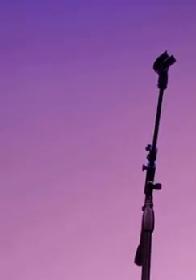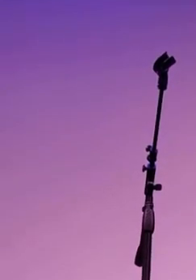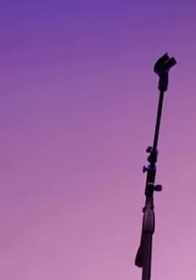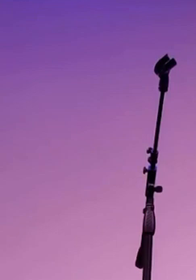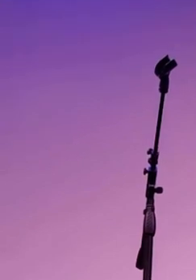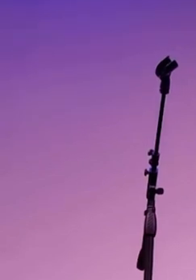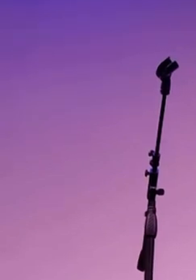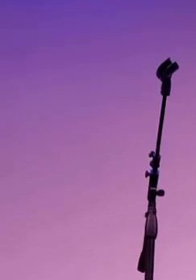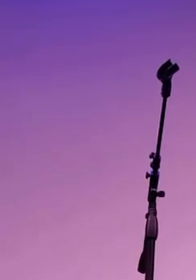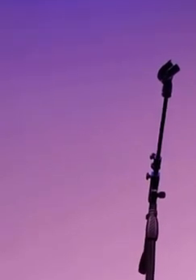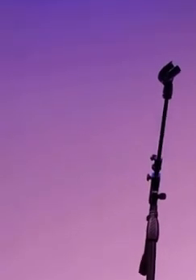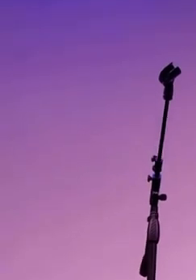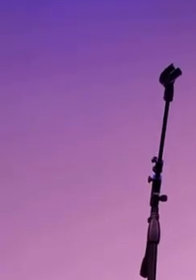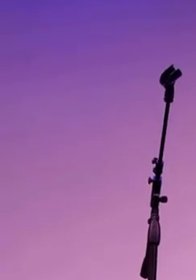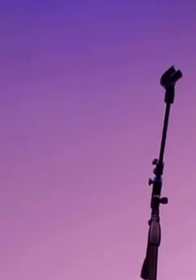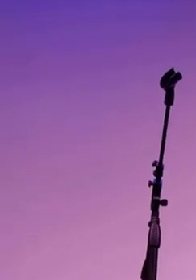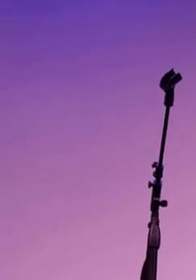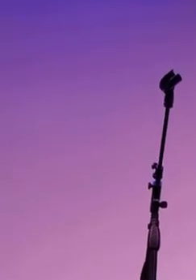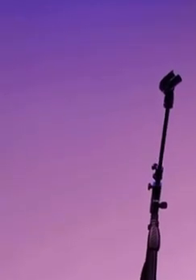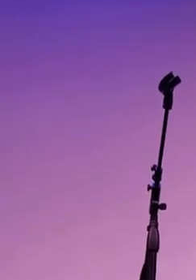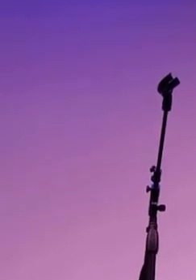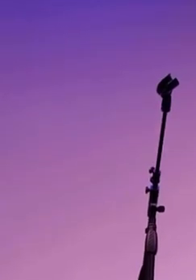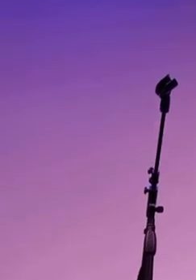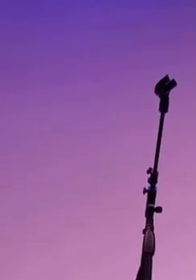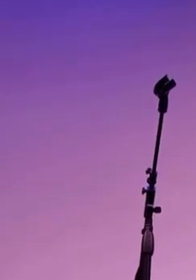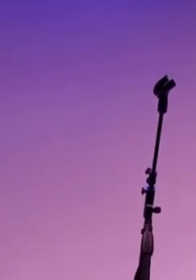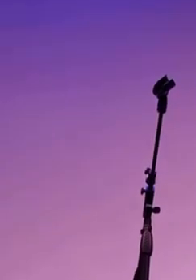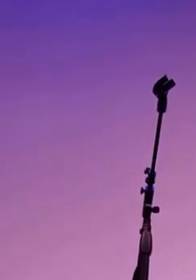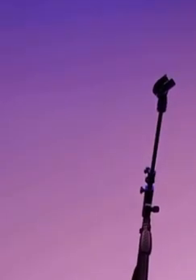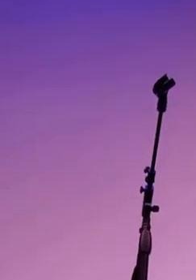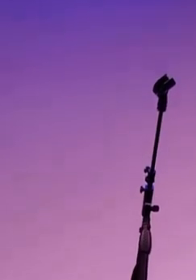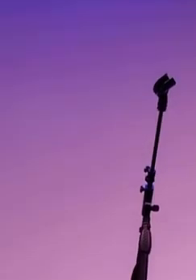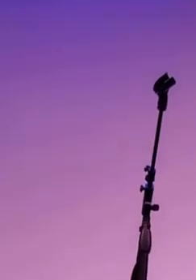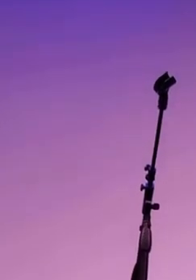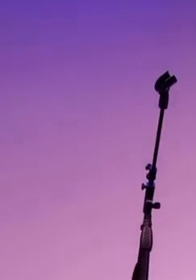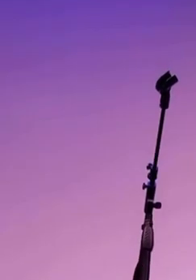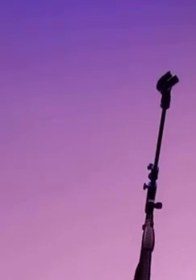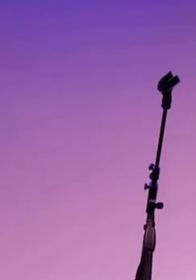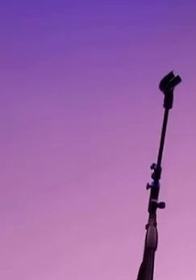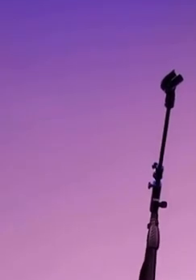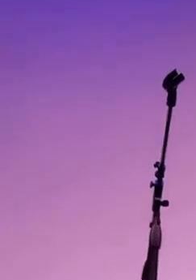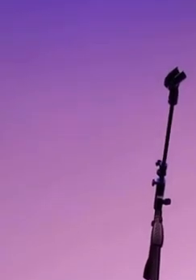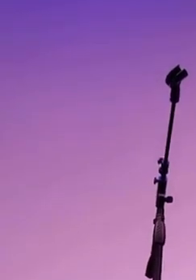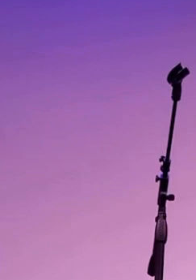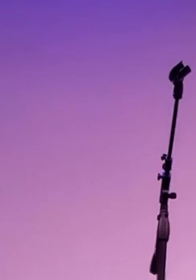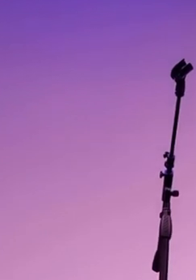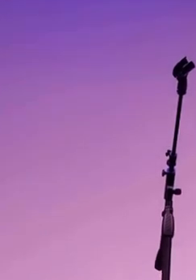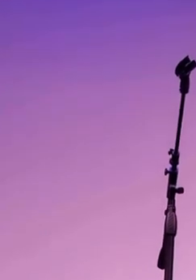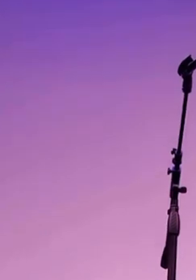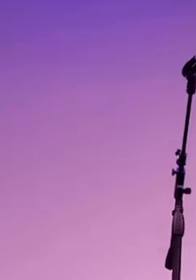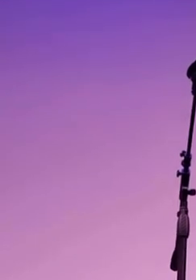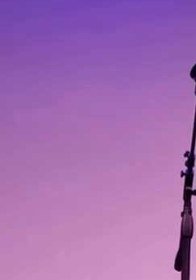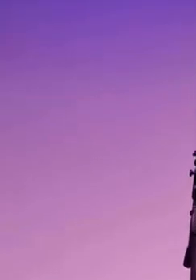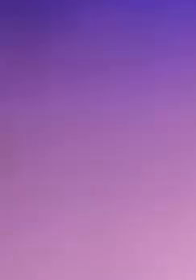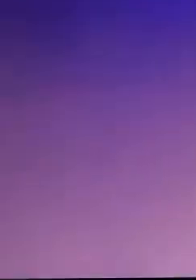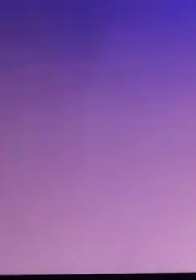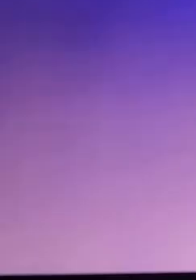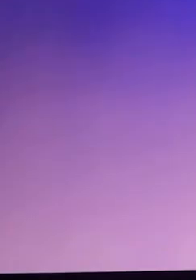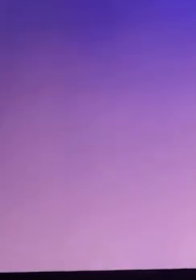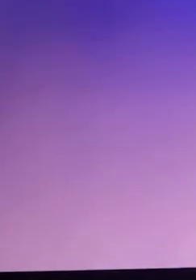there's all these differences that get tied up into one, you know, with the idea of a rainbow. And